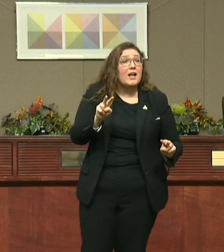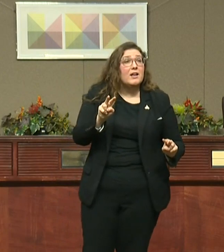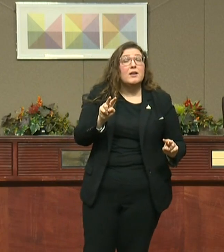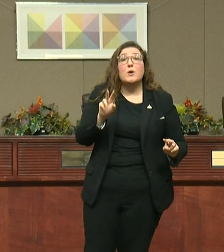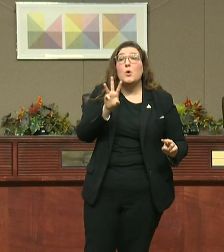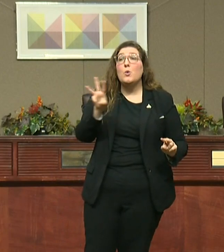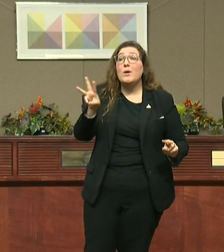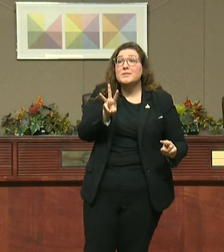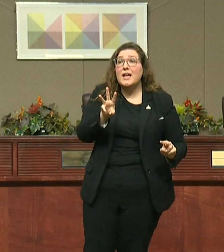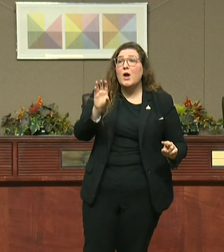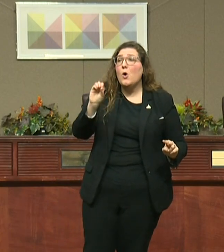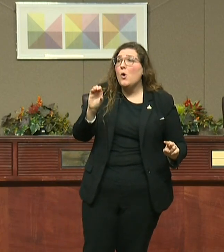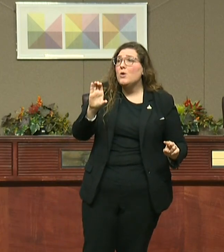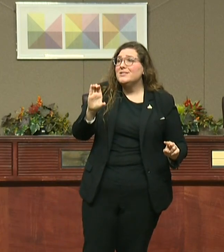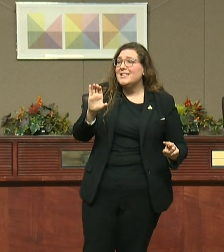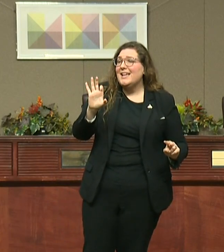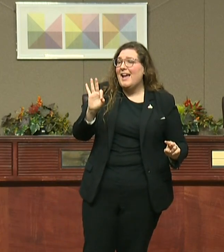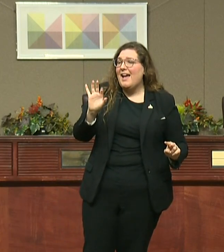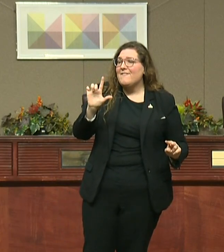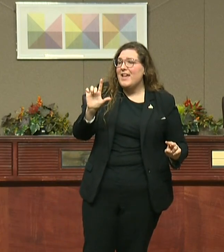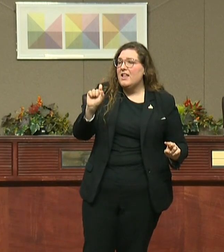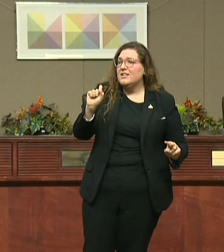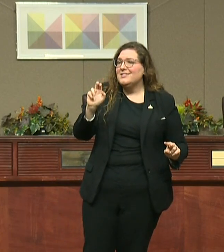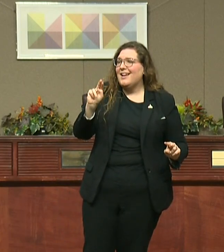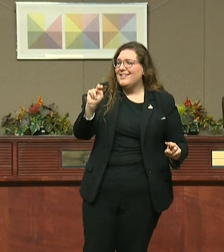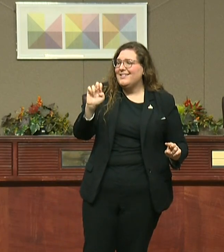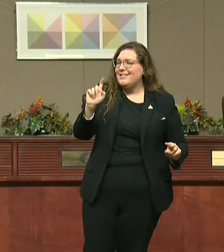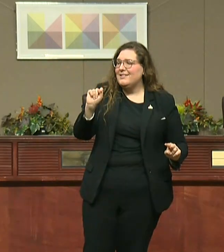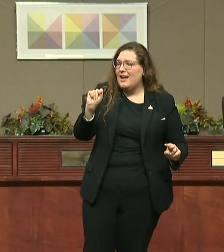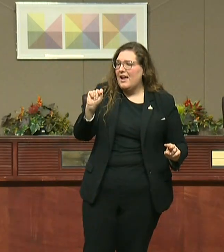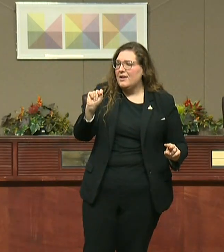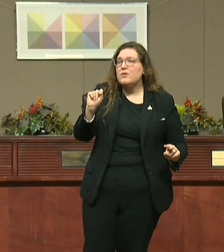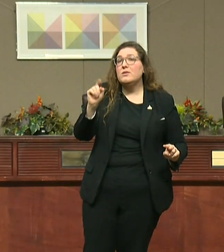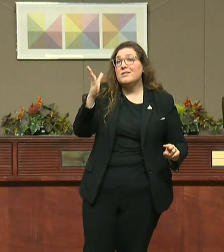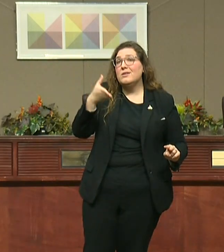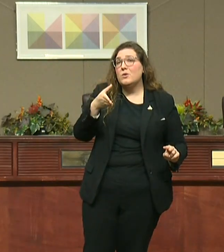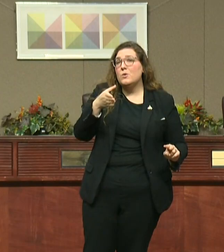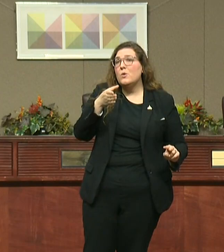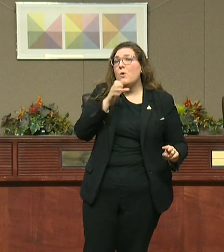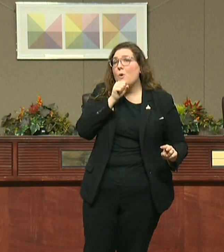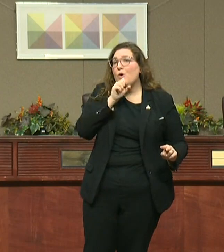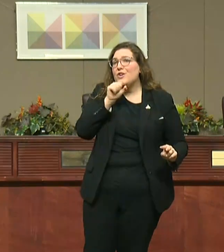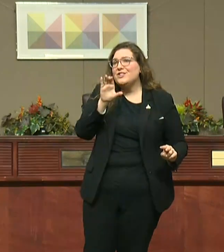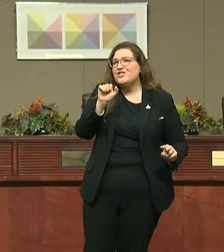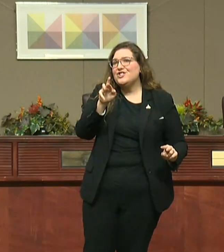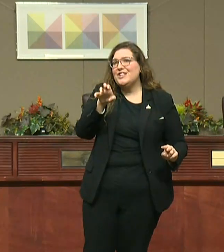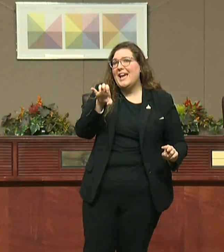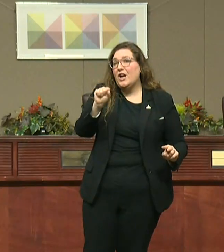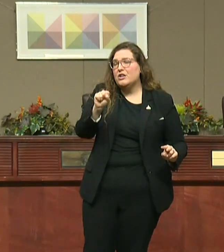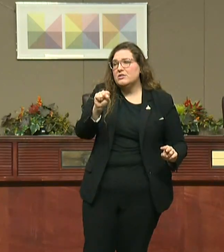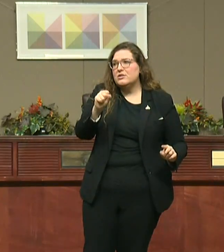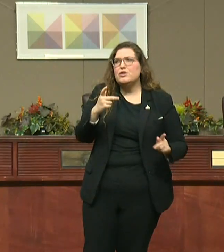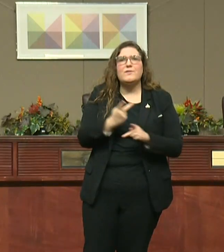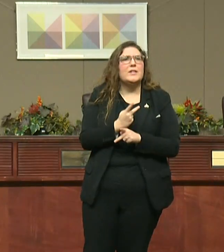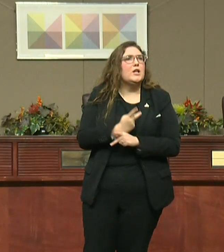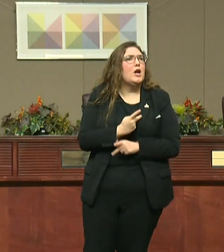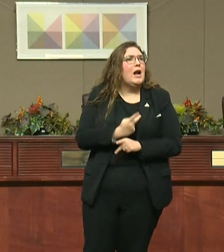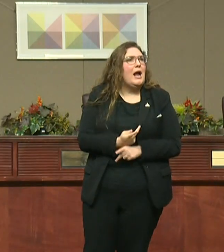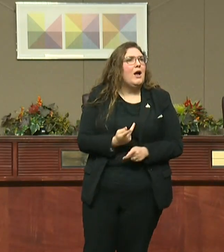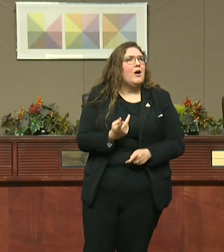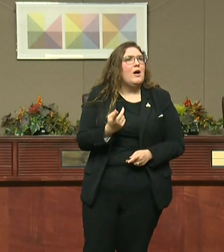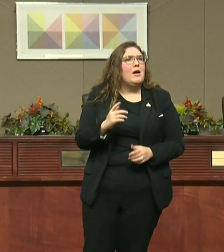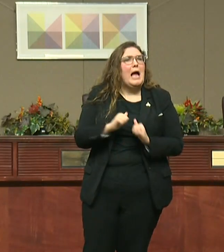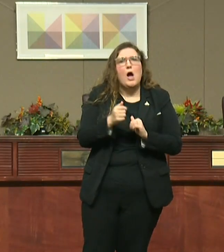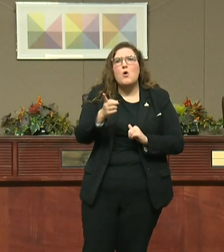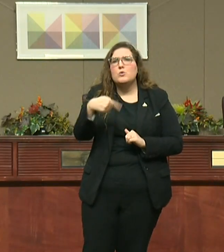Cares, about the information about how you can apply, either business or individuals. For the individuals, look to next